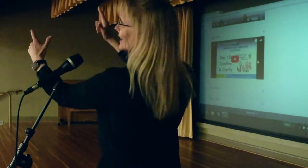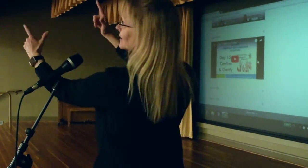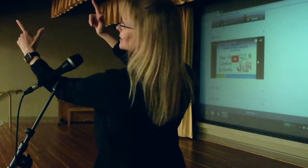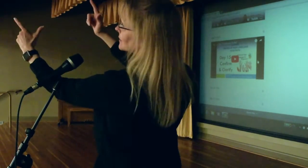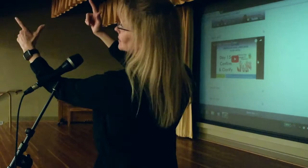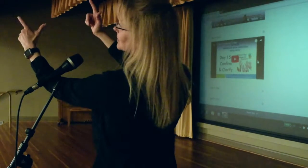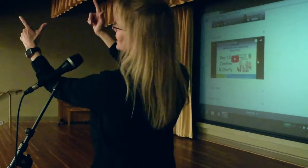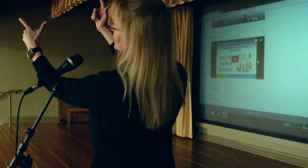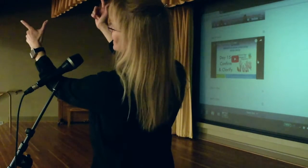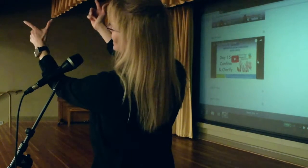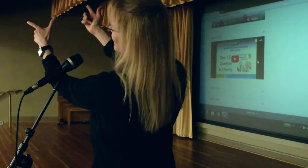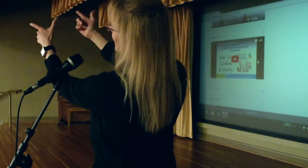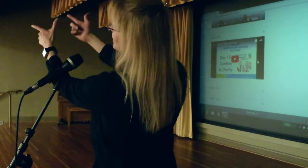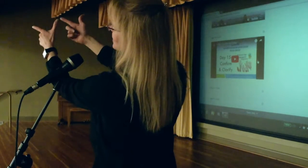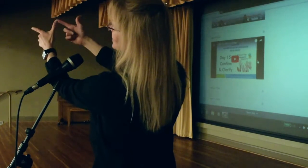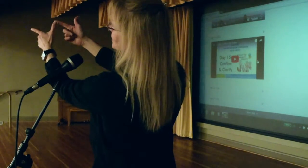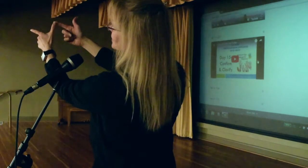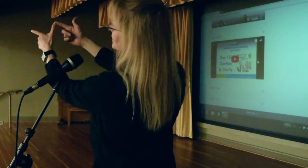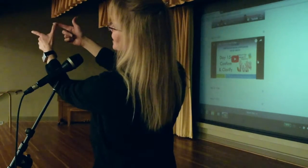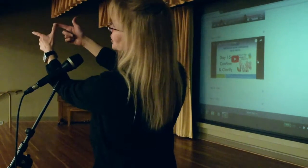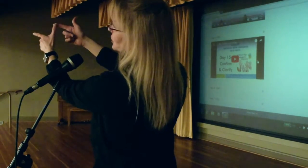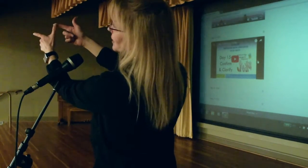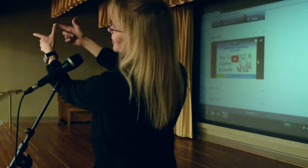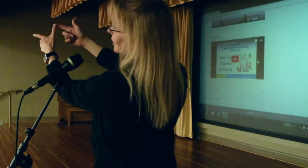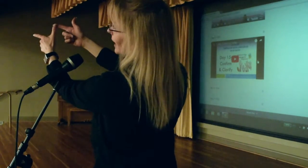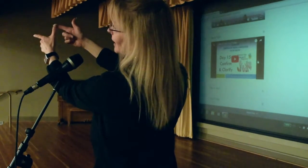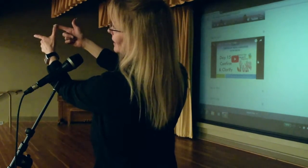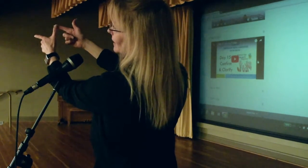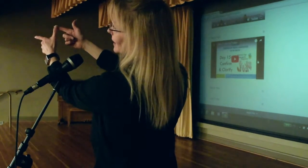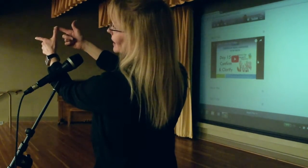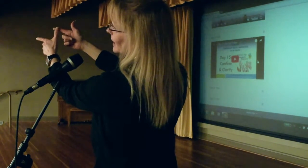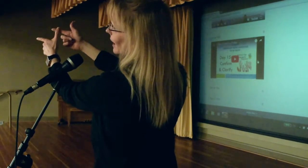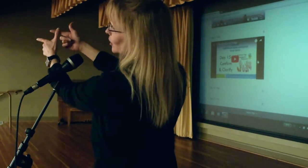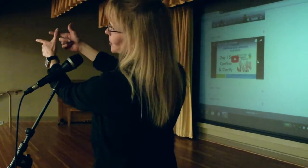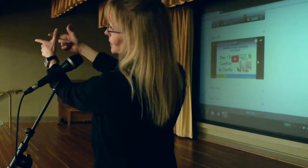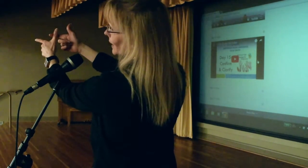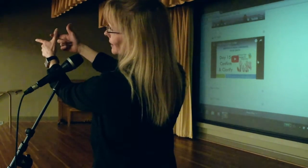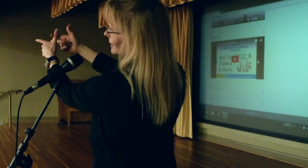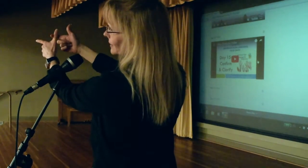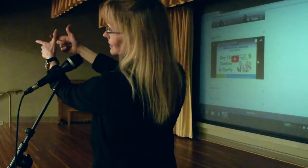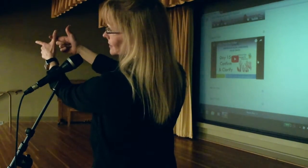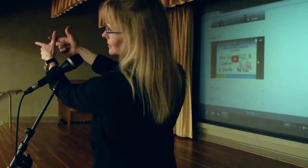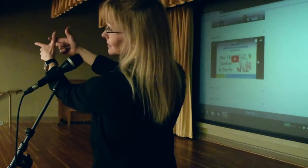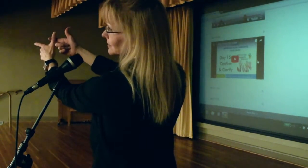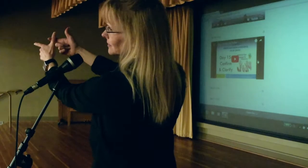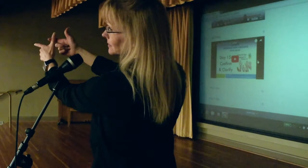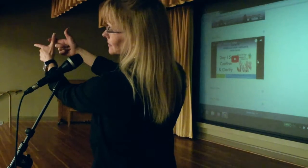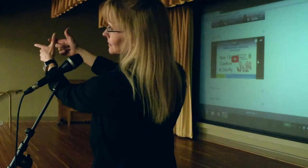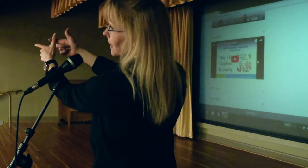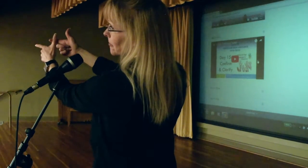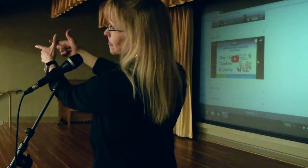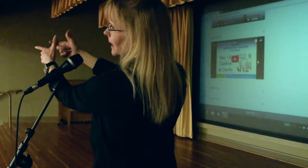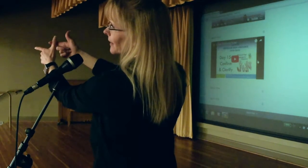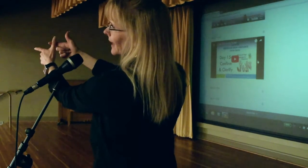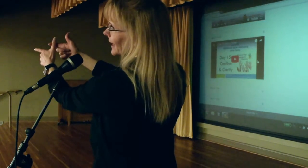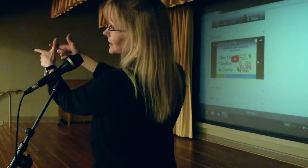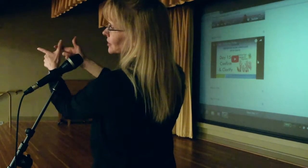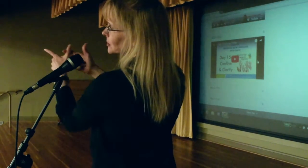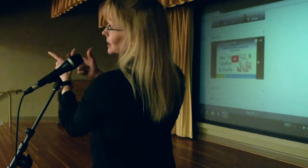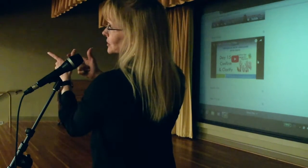hand latches, touch your thumb, okay? Now loop it around it. And that is going to be your